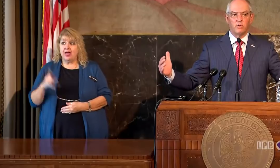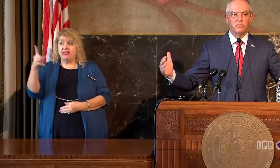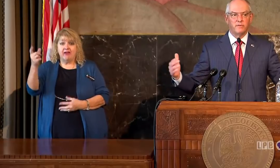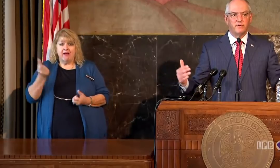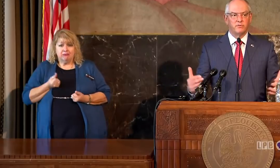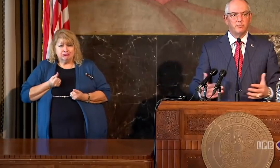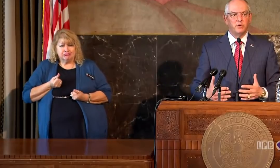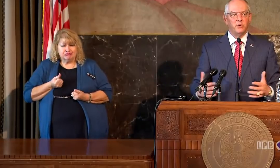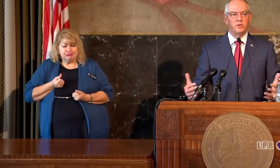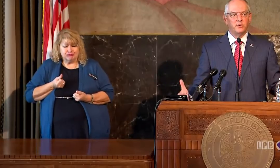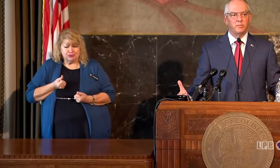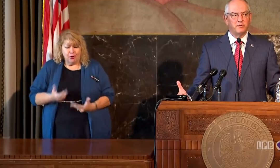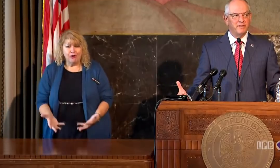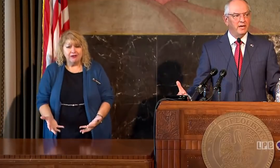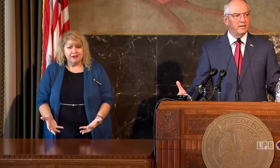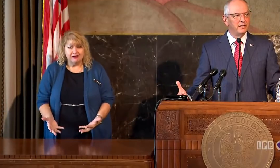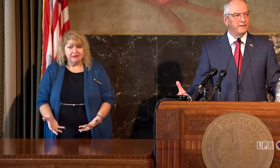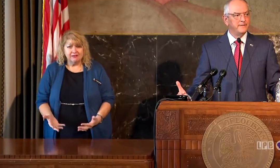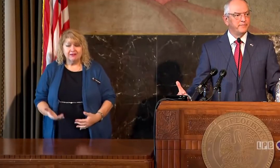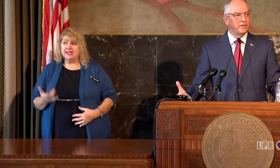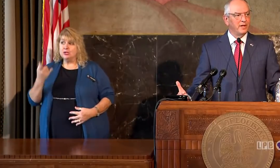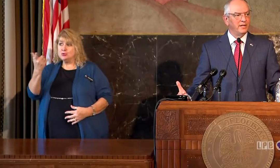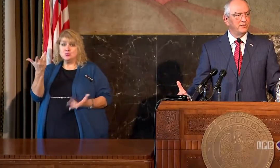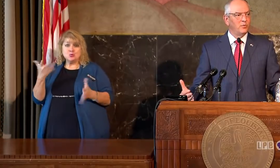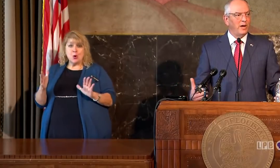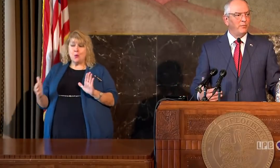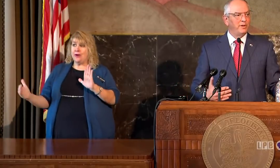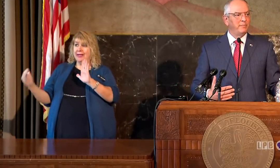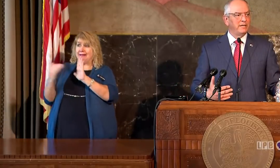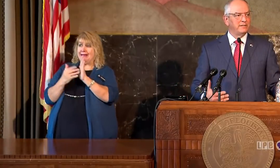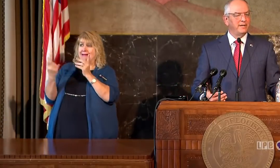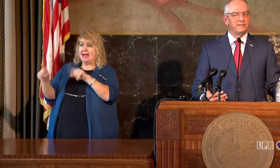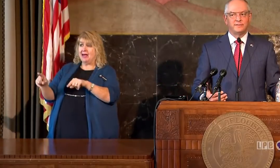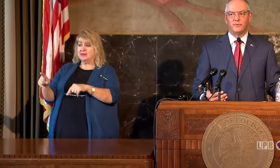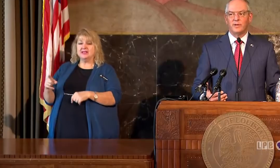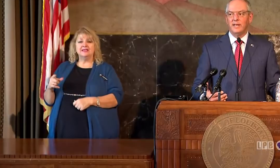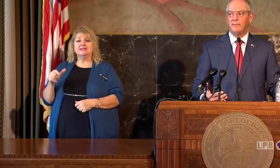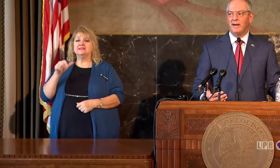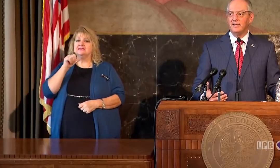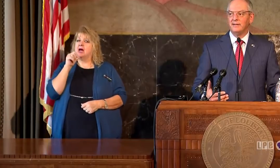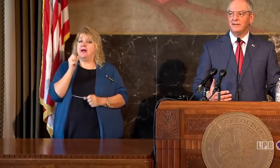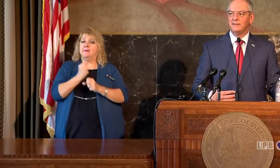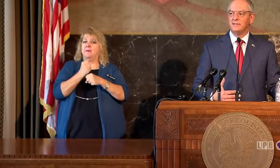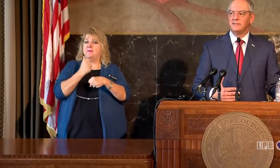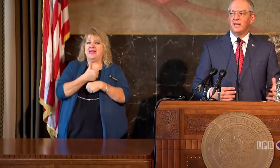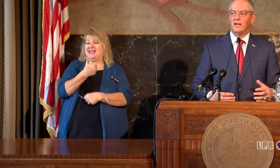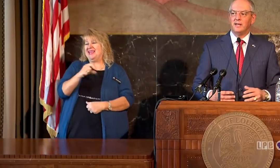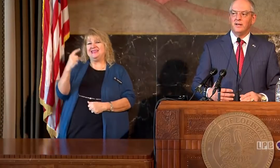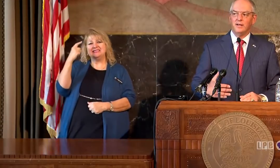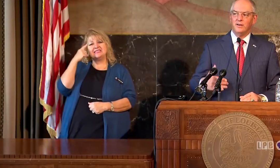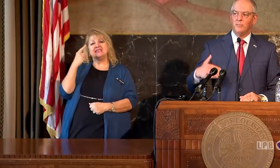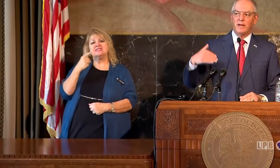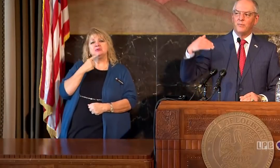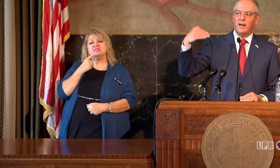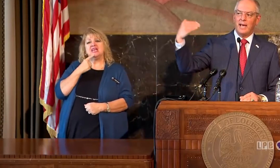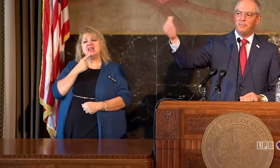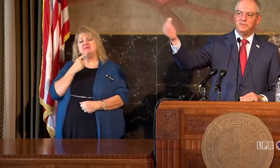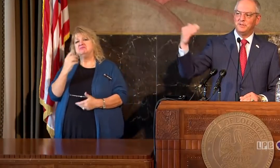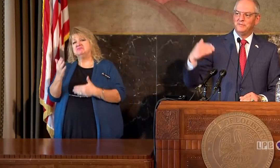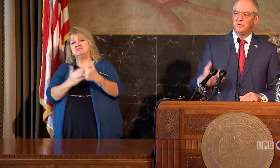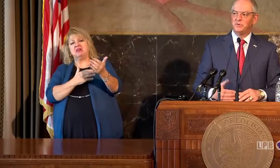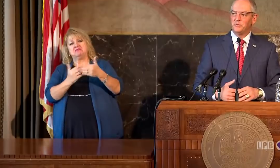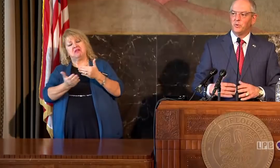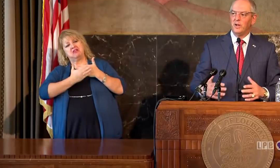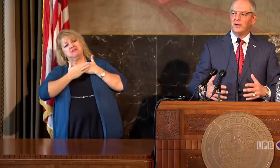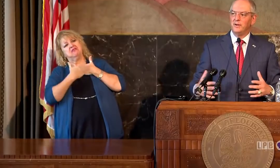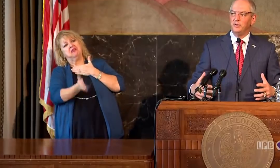get worse if there's something you can do to prevent it. And so why would it make sense for anybody to say, no matter what happens